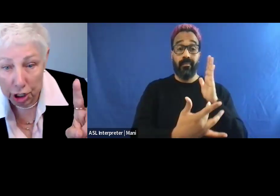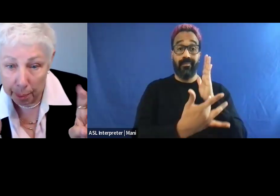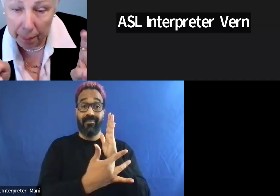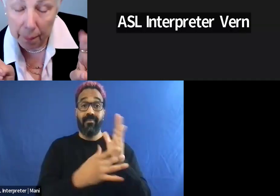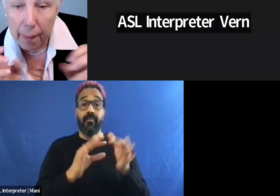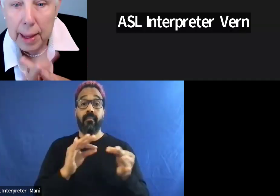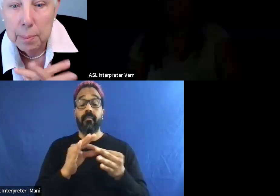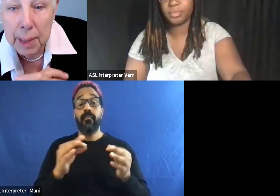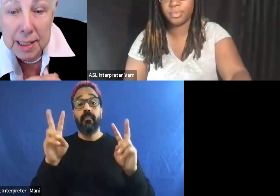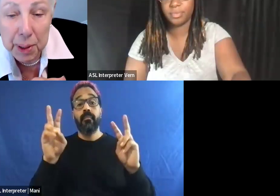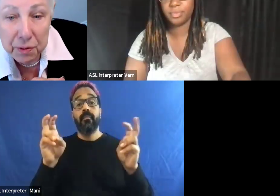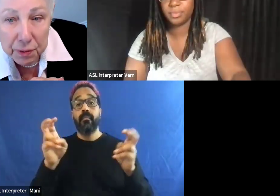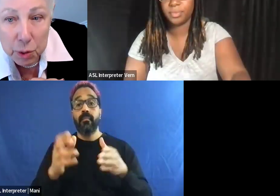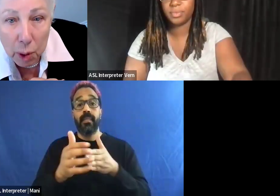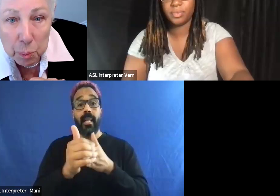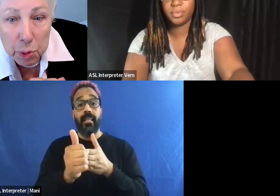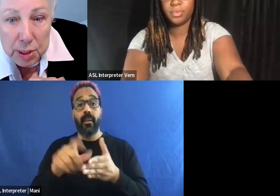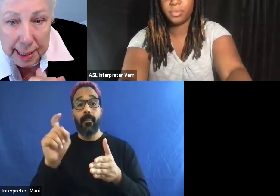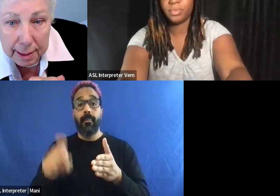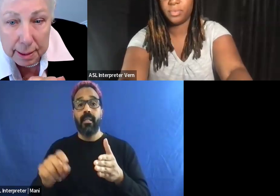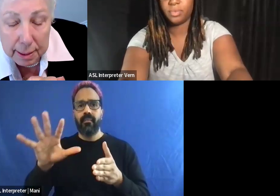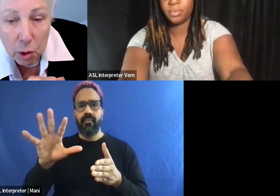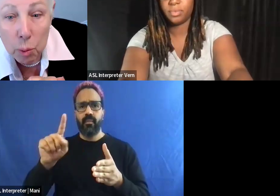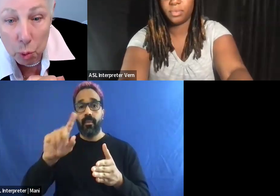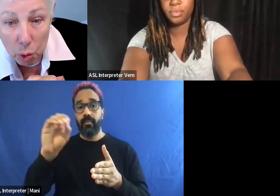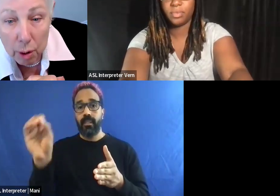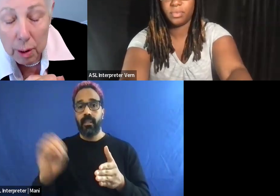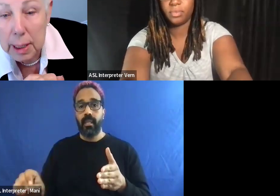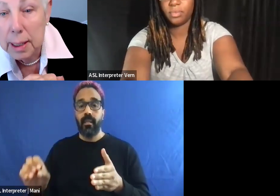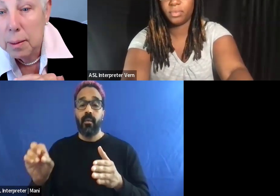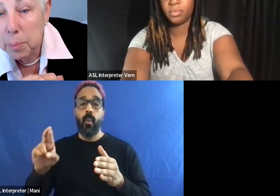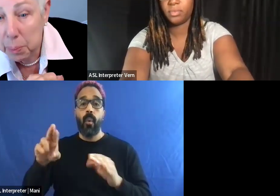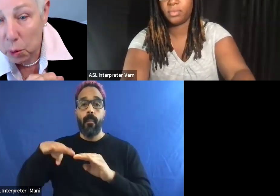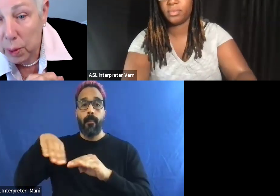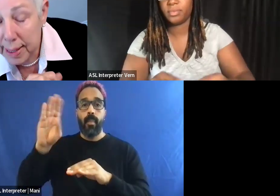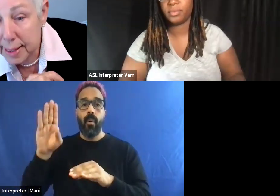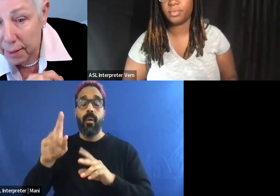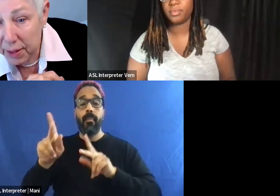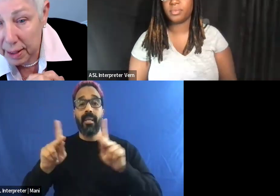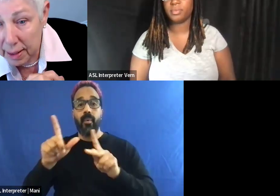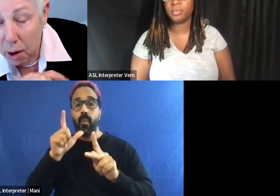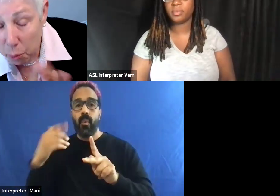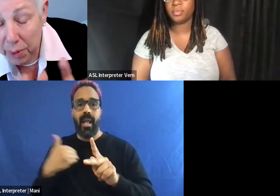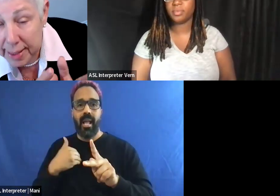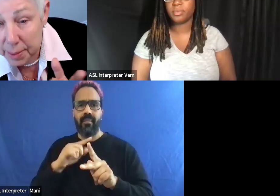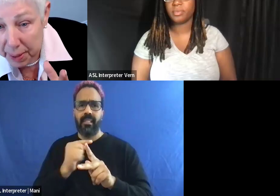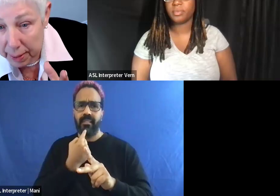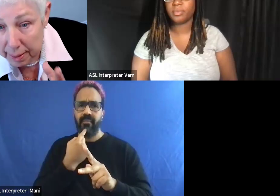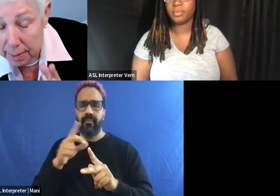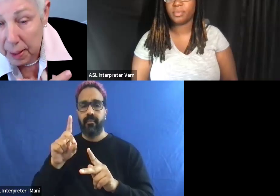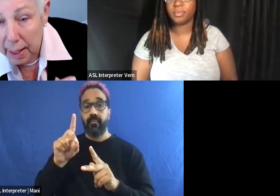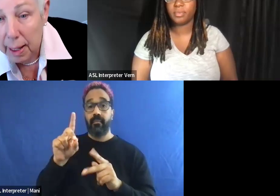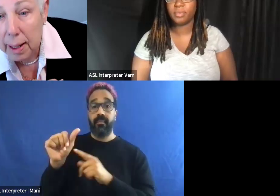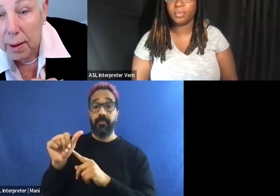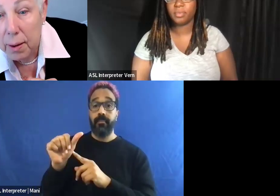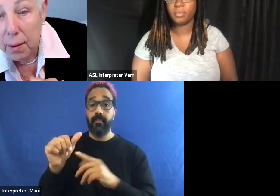leadership must be 51% or more people with significant or with